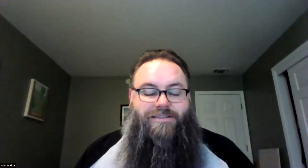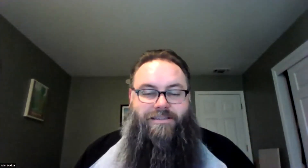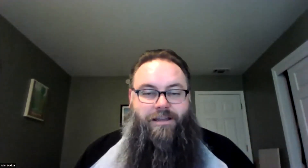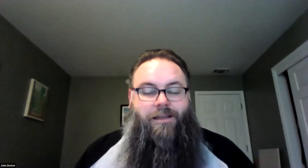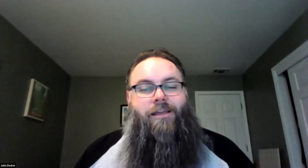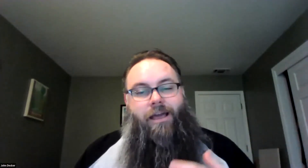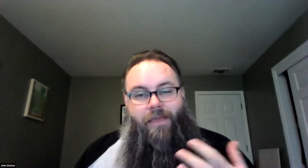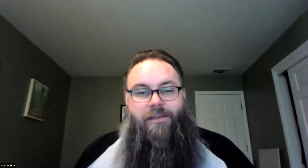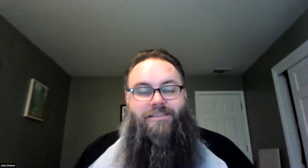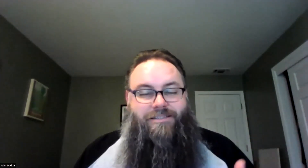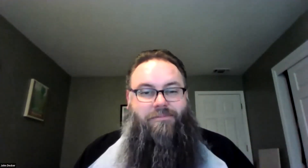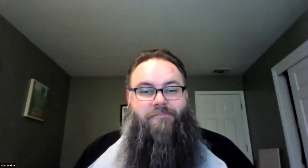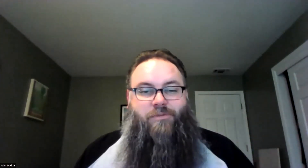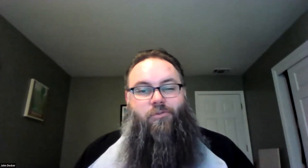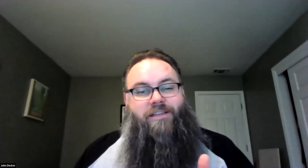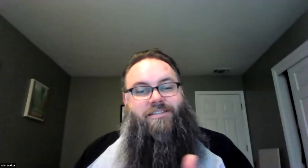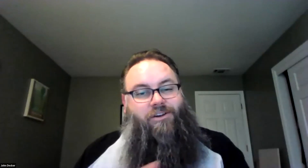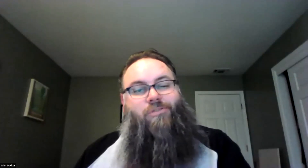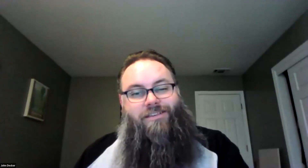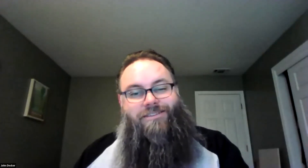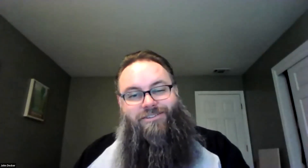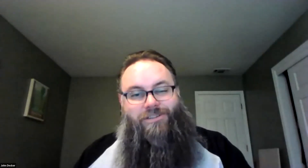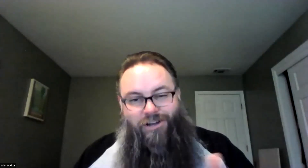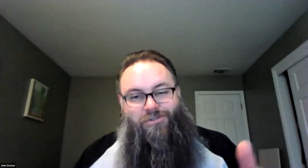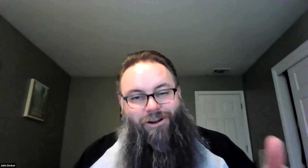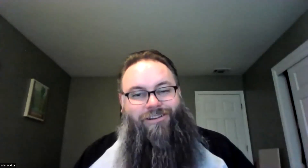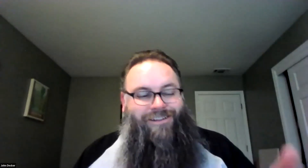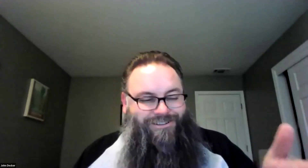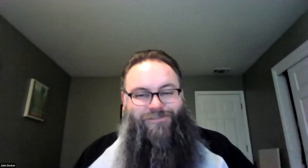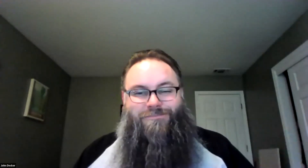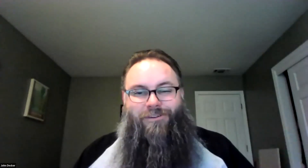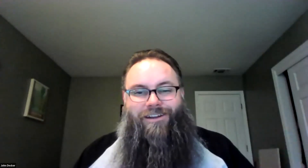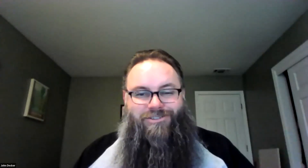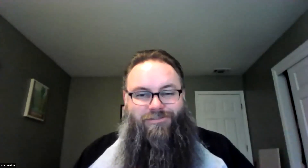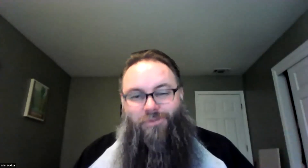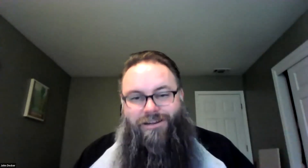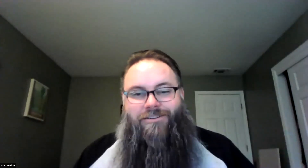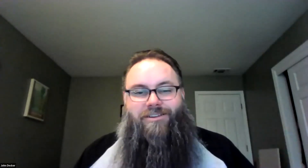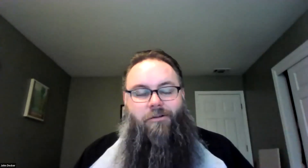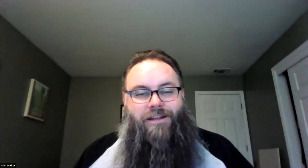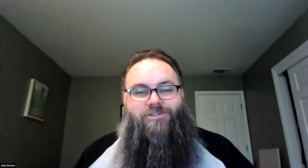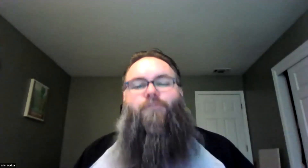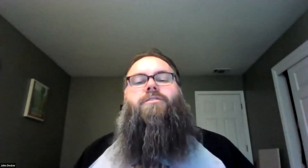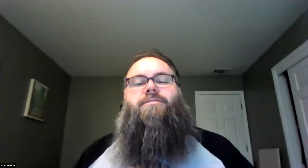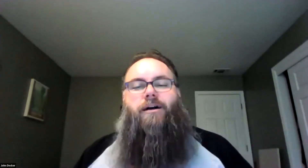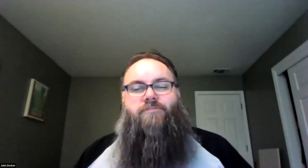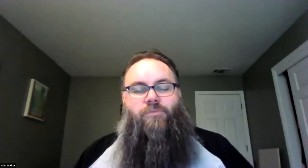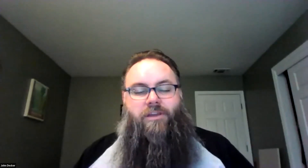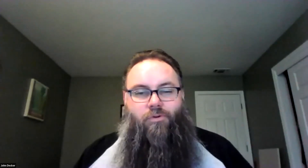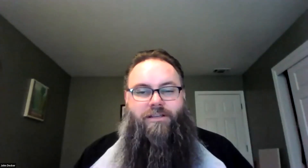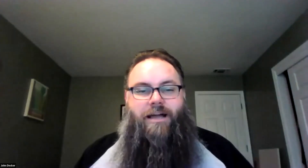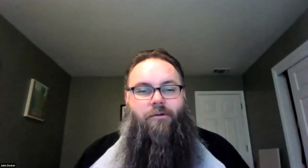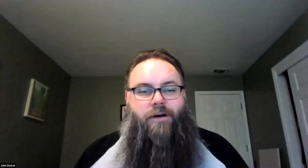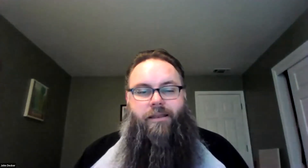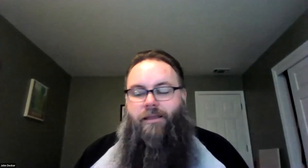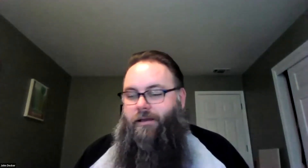so we're consistent. And that means that sometimes we have to wait to tell you things until we talk to our service coordinators and our managers first, so we